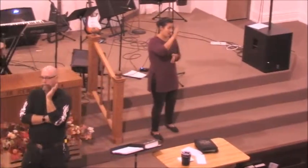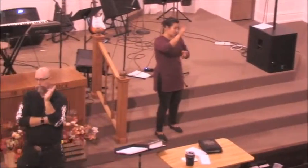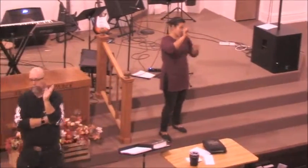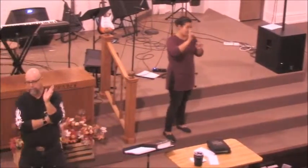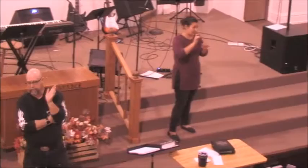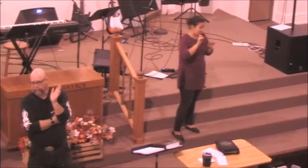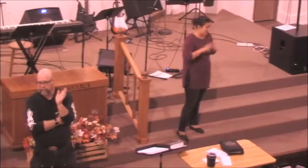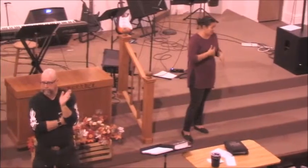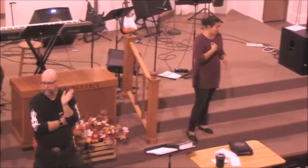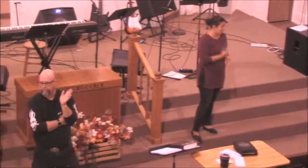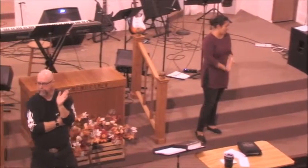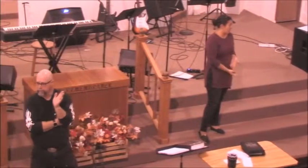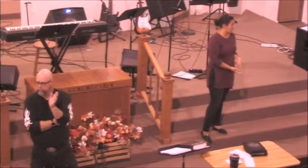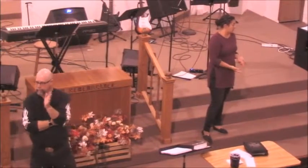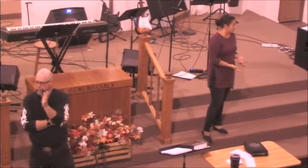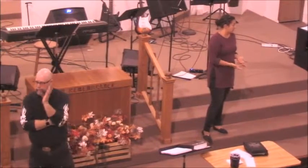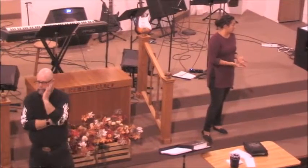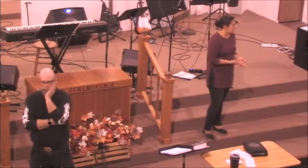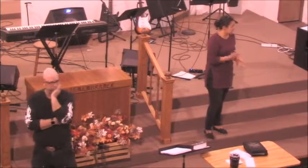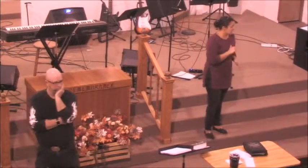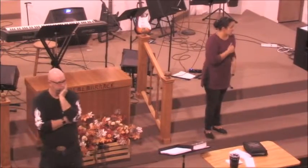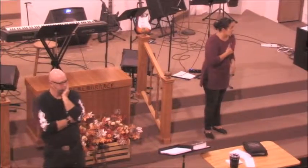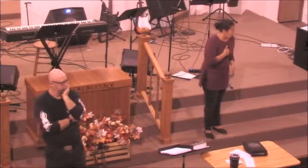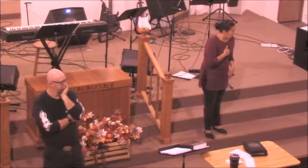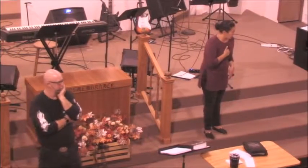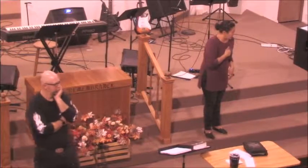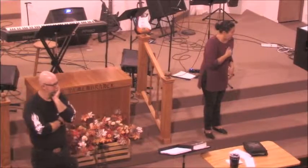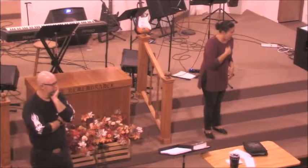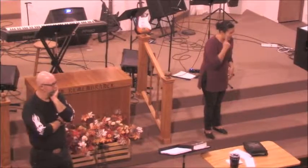I'm probably setting you guys up for a miserable week.